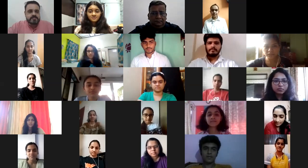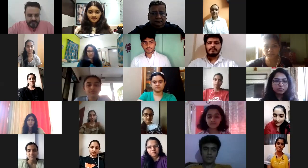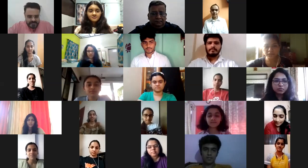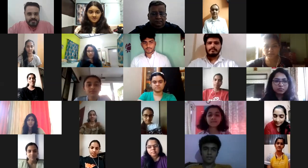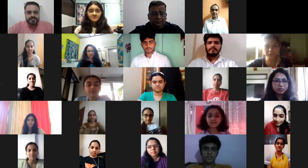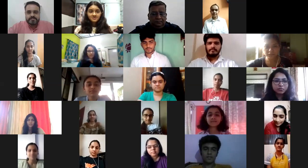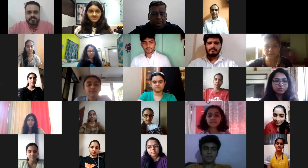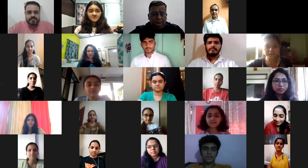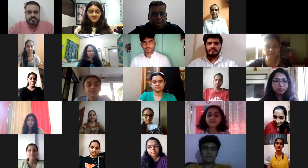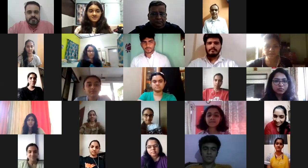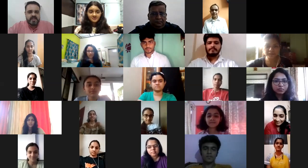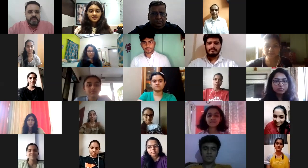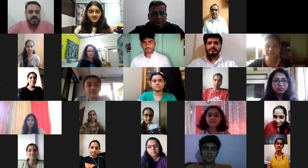Yes.